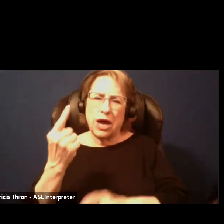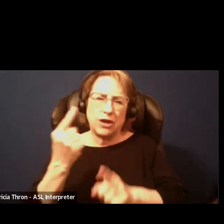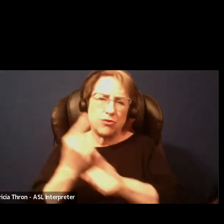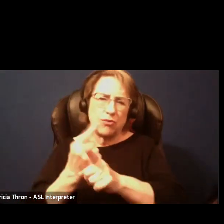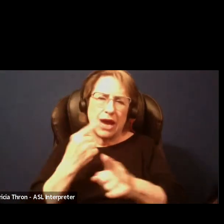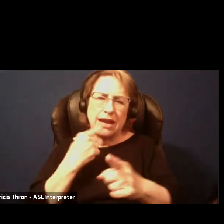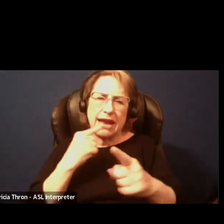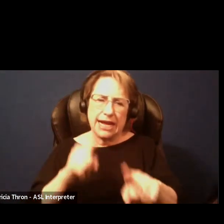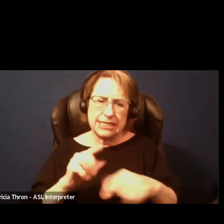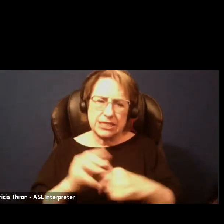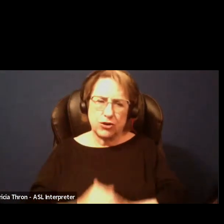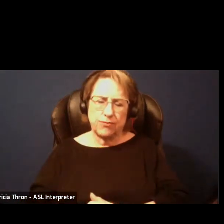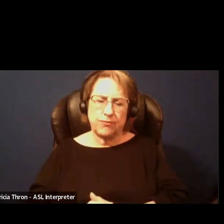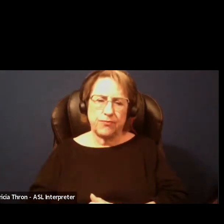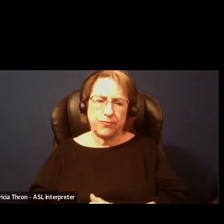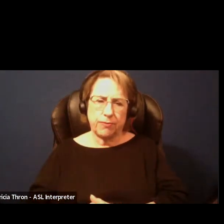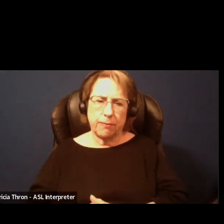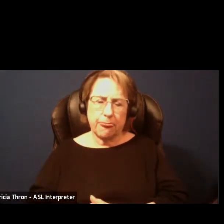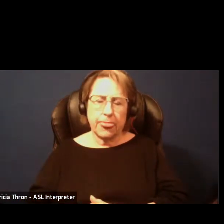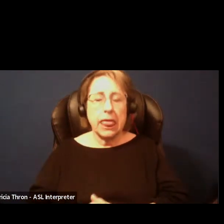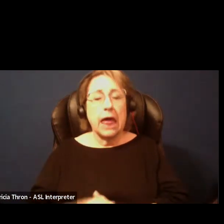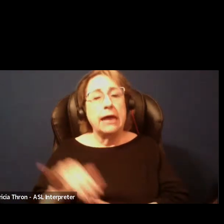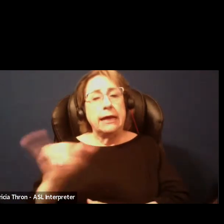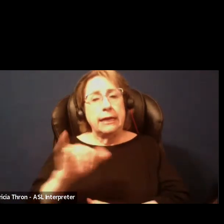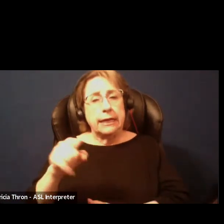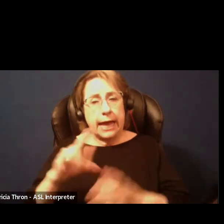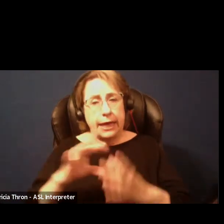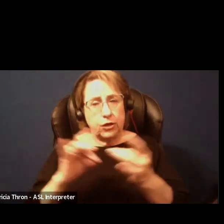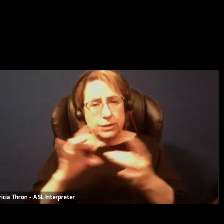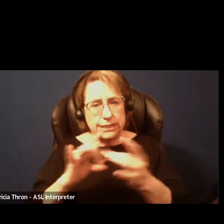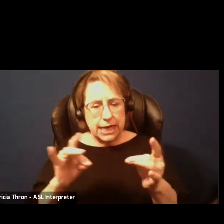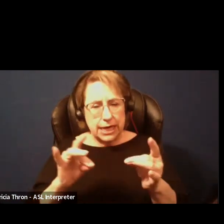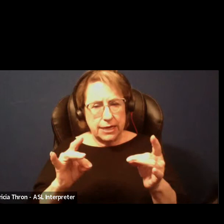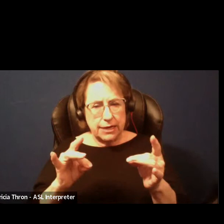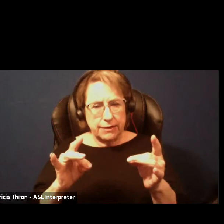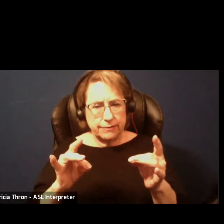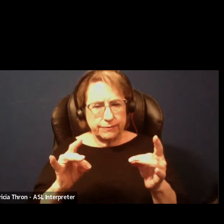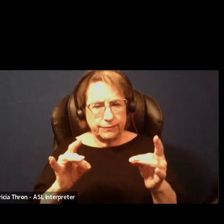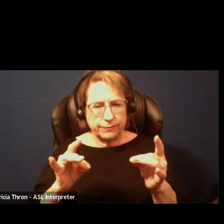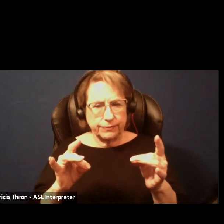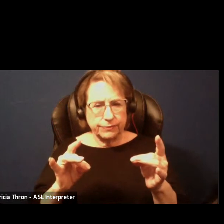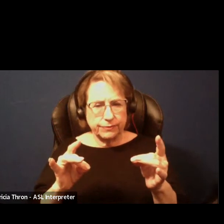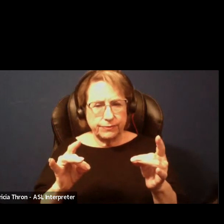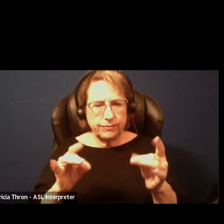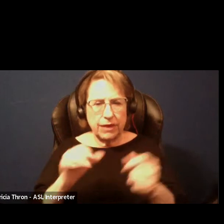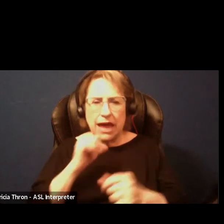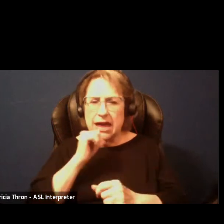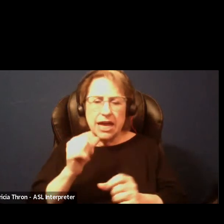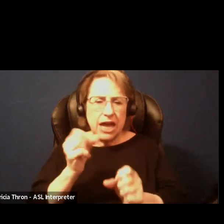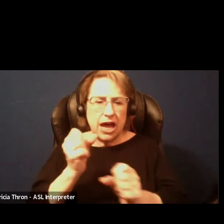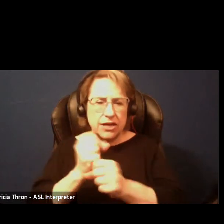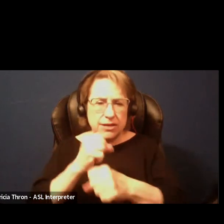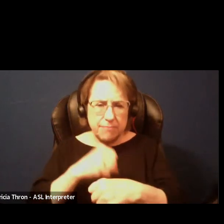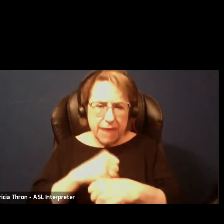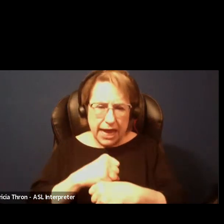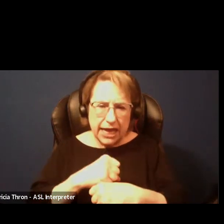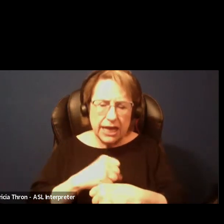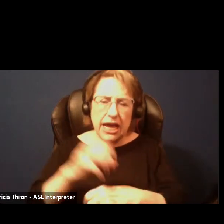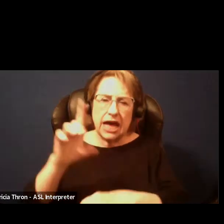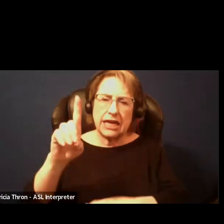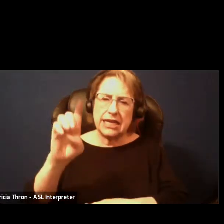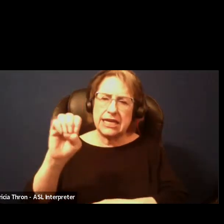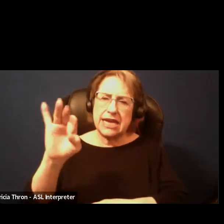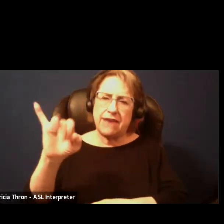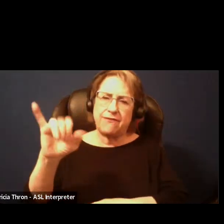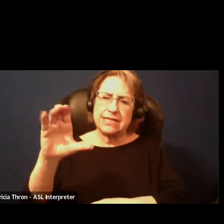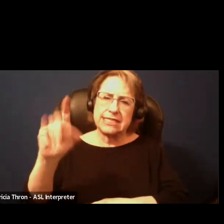from. It's like, why, because you're, like you said, there's not to make it just a deficit model, but also an interest model, a preference model, how